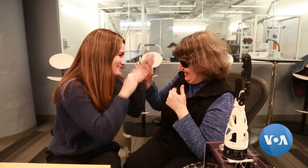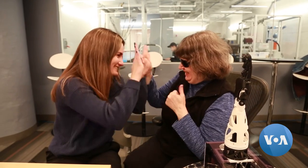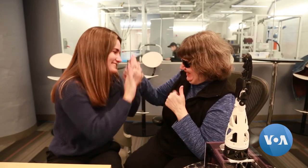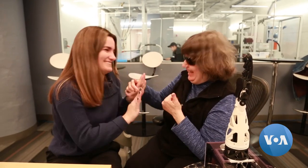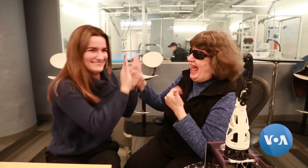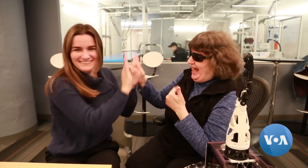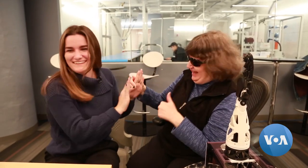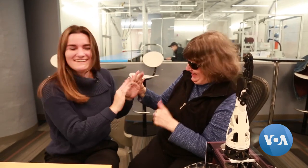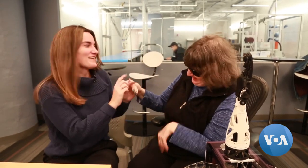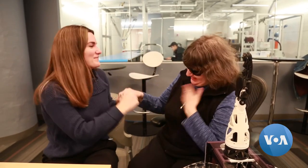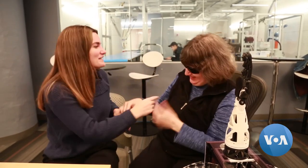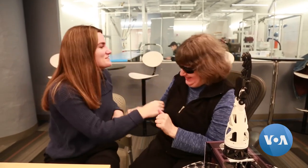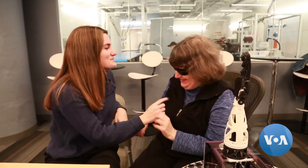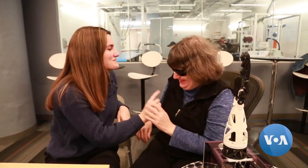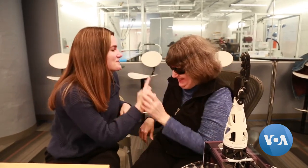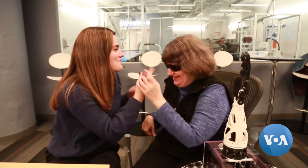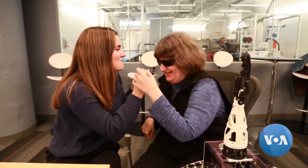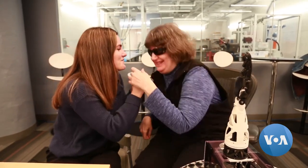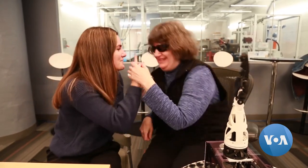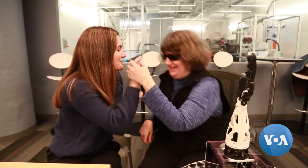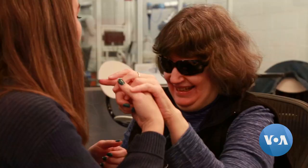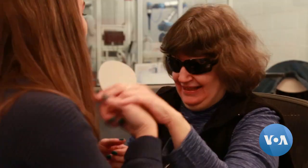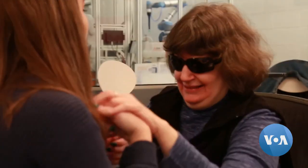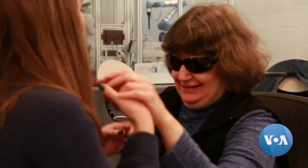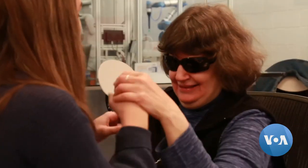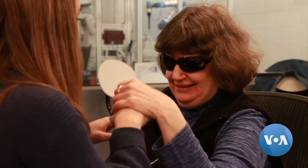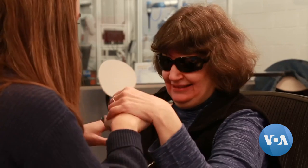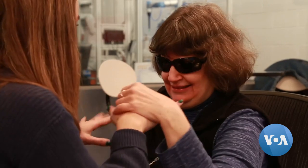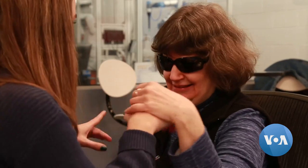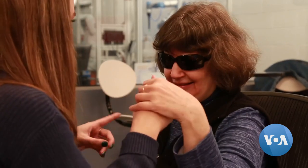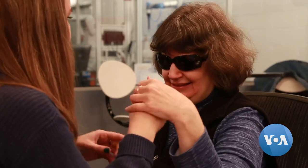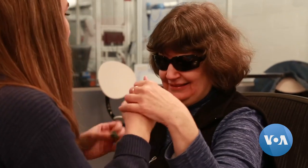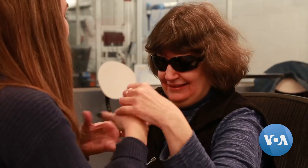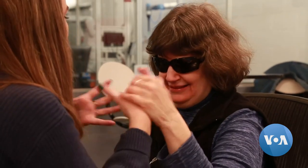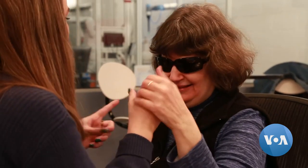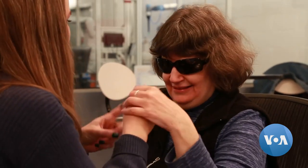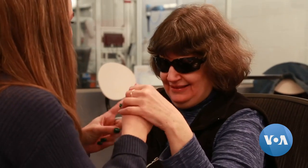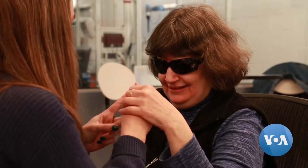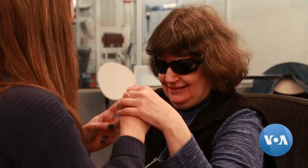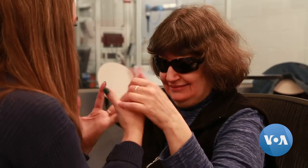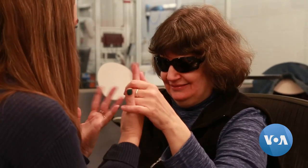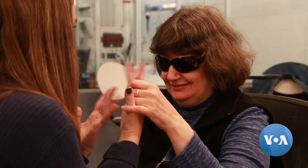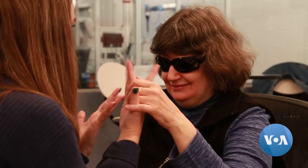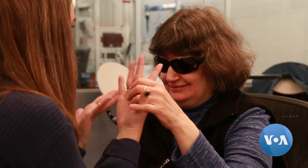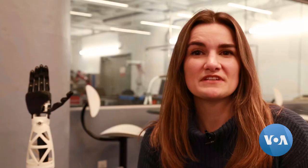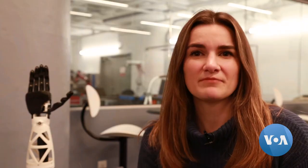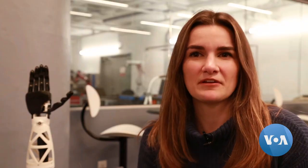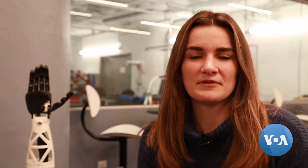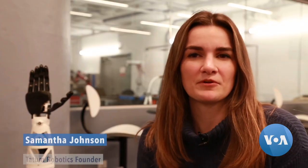Samantha Johnson knows tactile sign language, a version of sign language used by some in the deafblind community. Deafblind people